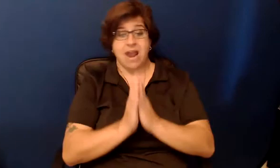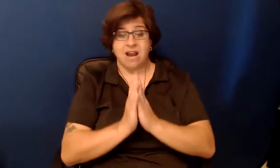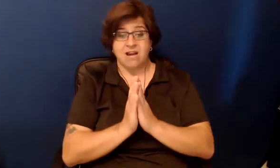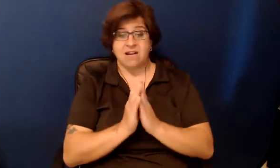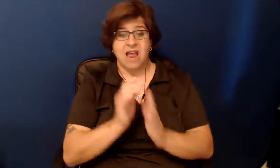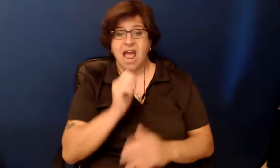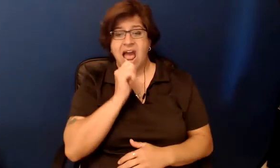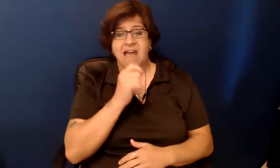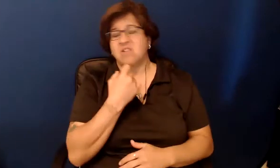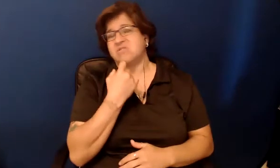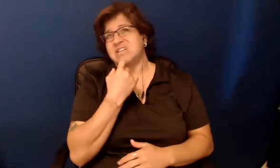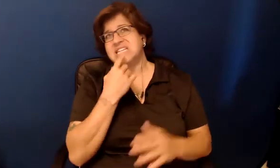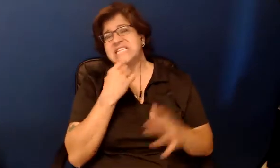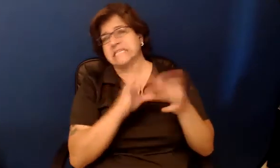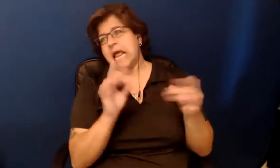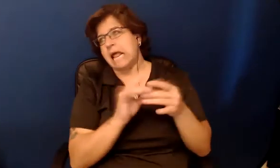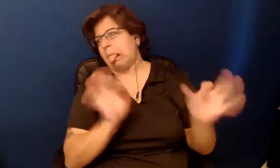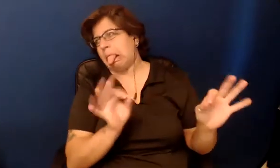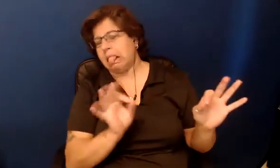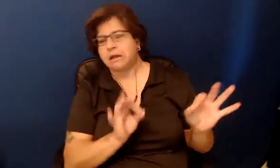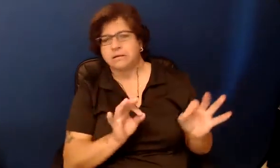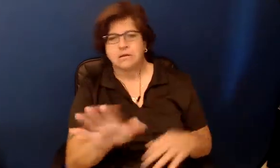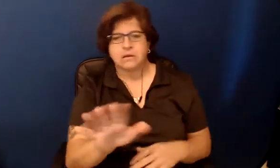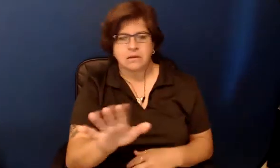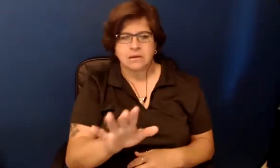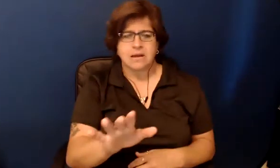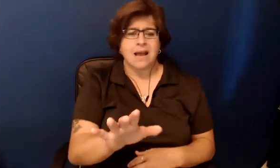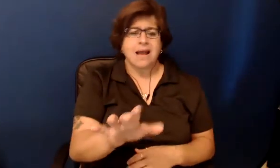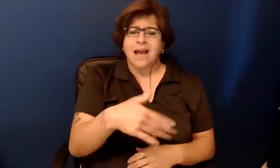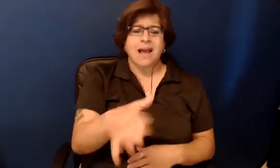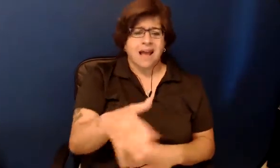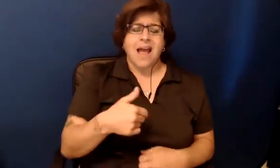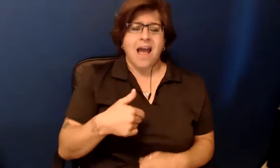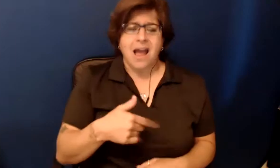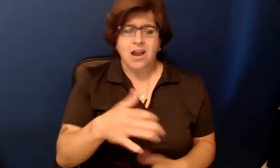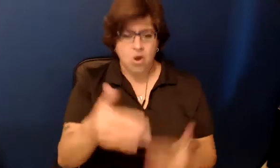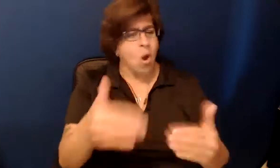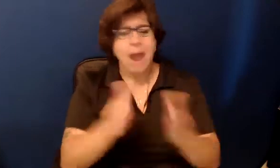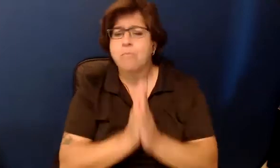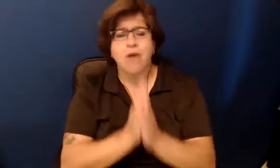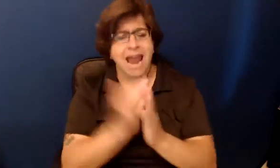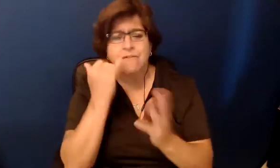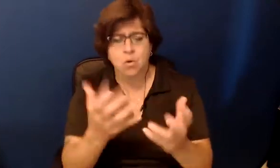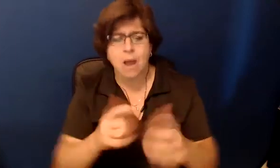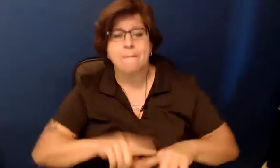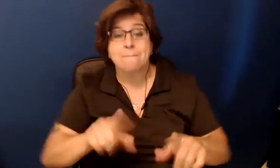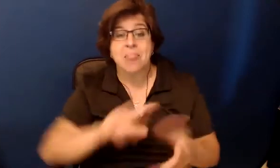I don't say that prayer capriciously. I'm not saying don't say it. I mean, try out loud, pray if you want to.